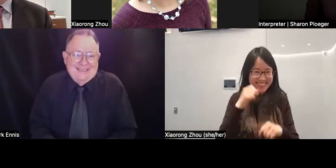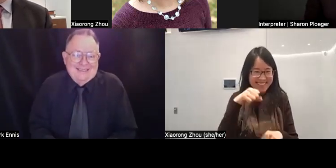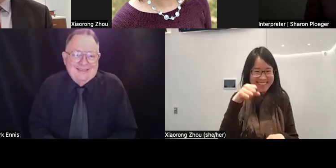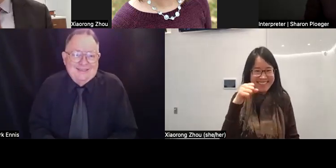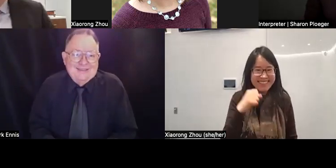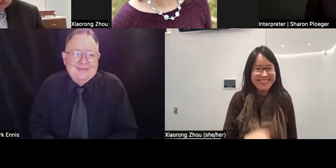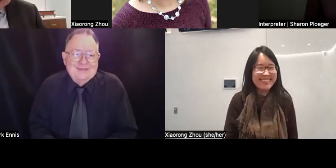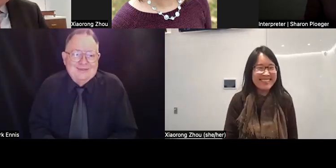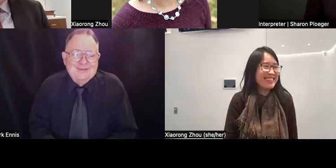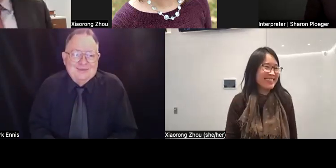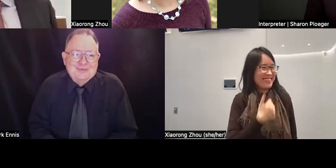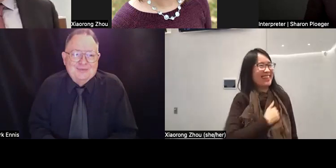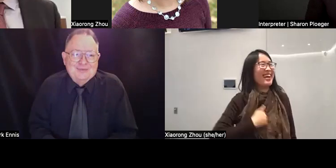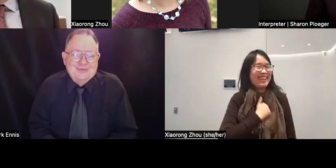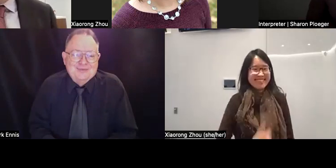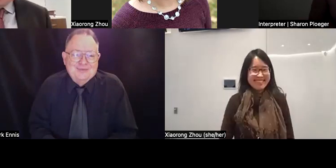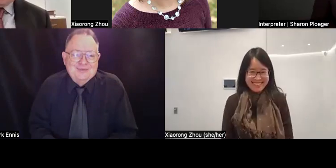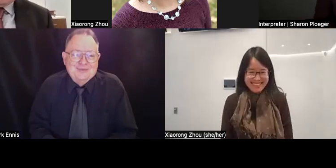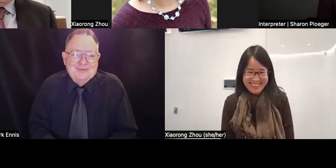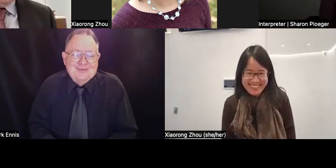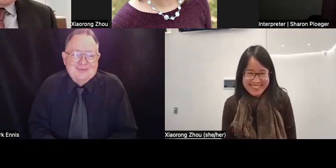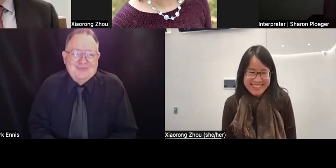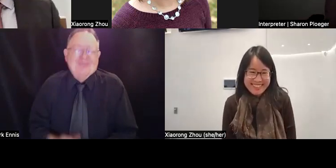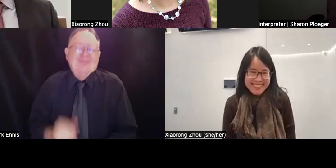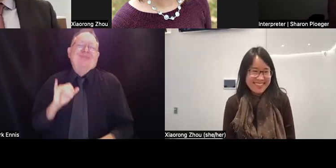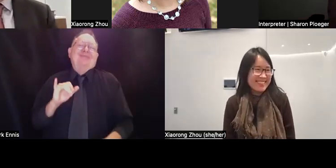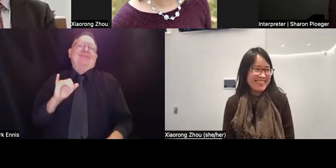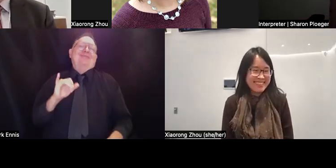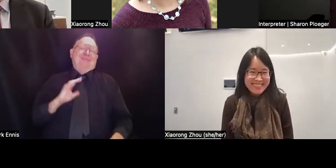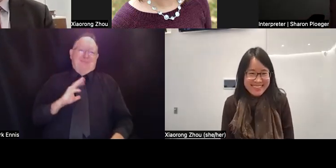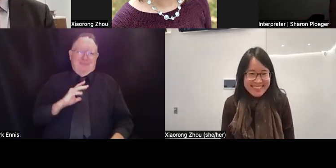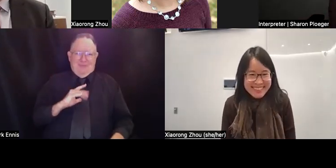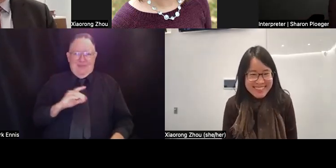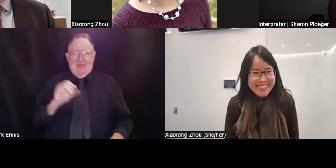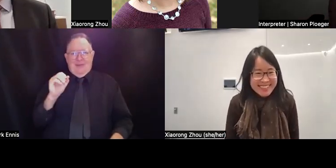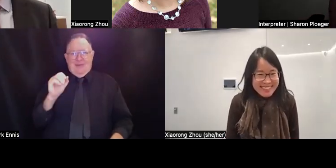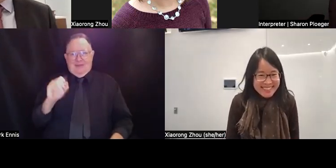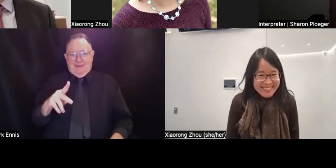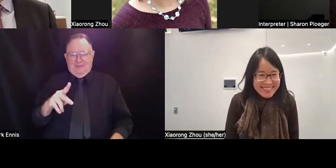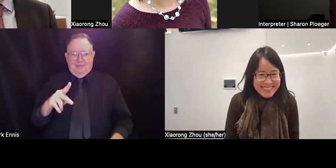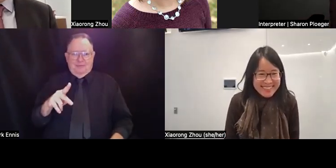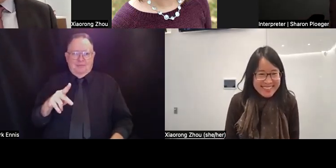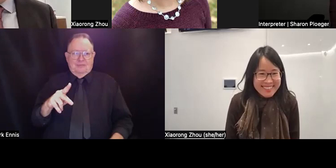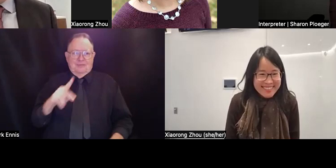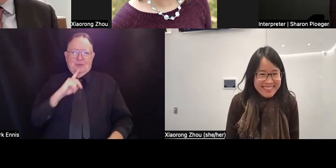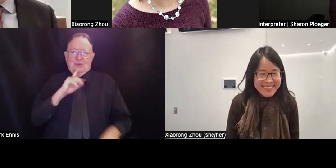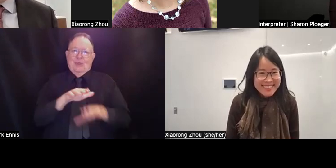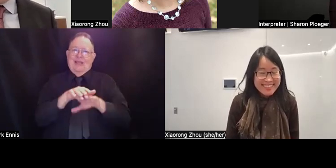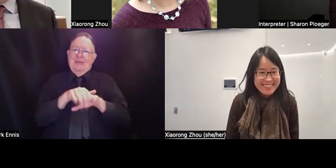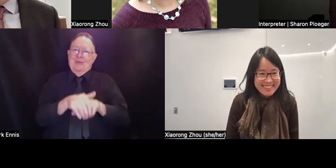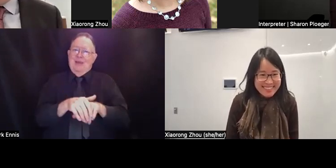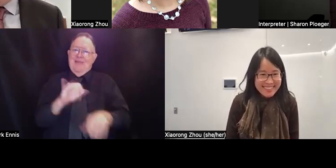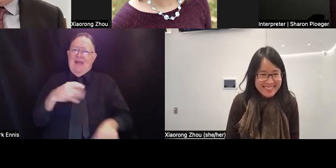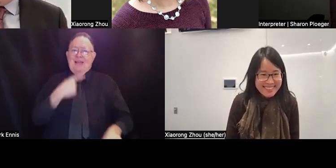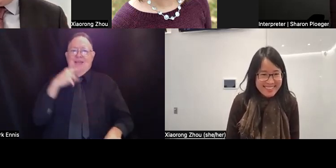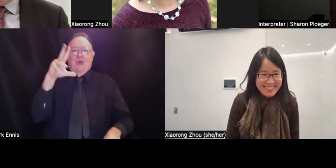Yes, please. If okay. You could. No. Sorry. Right. It would be hypocritical not to repeat